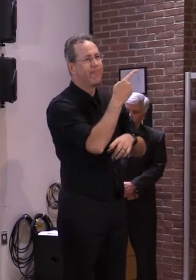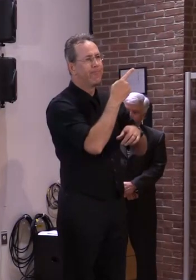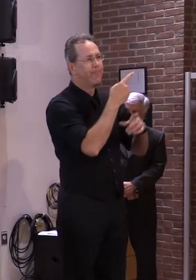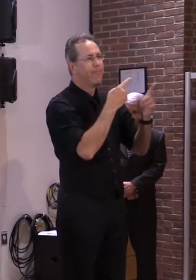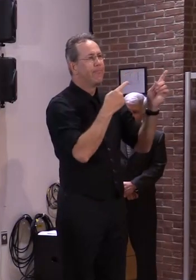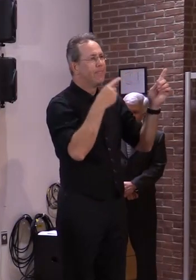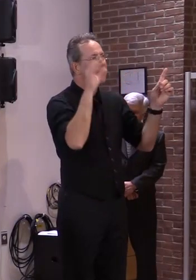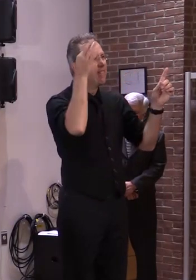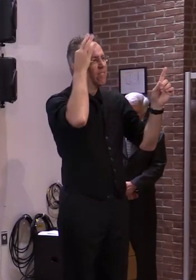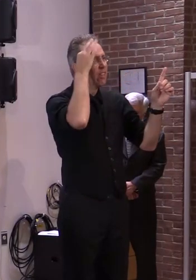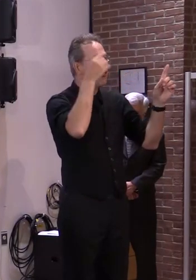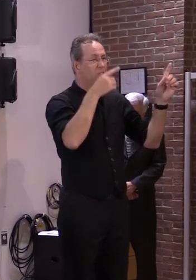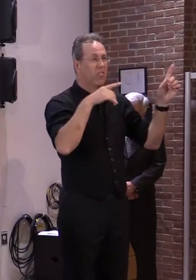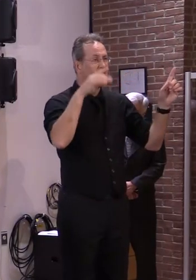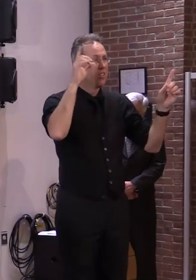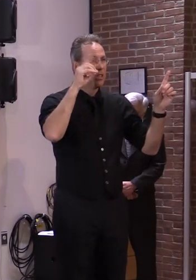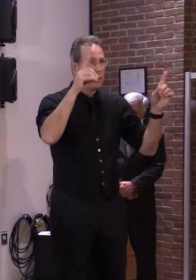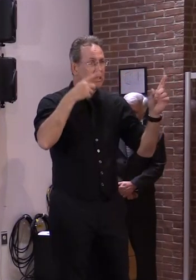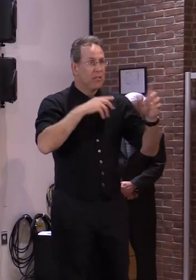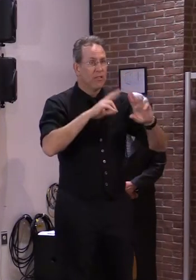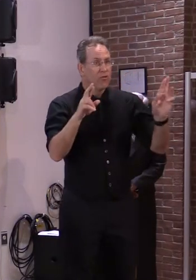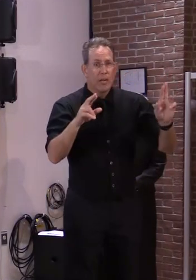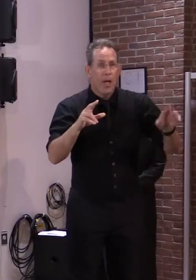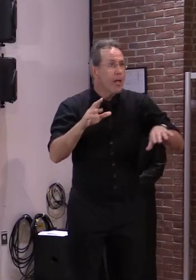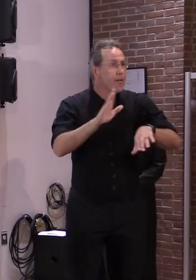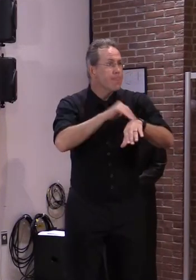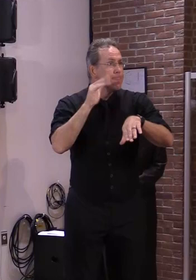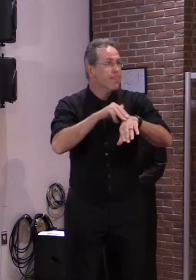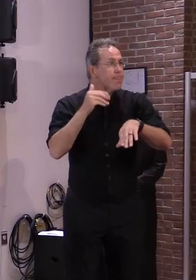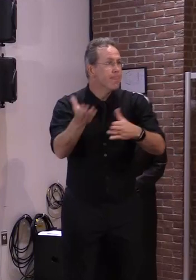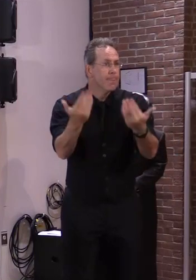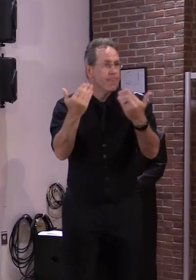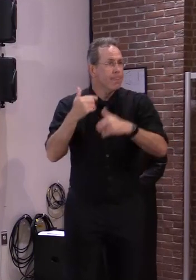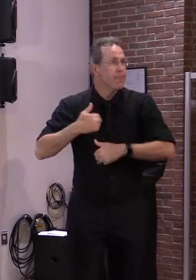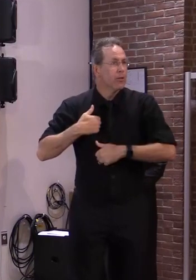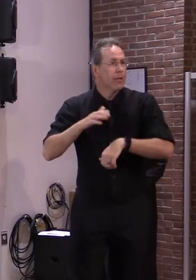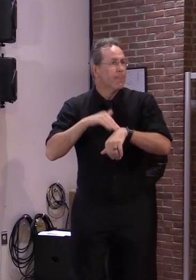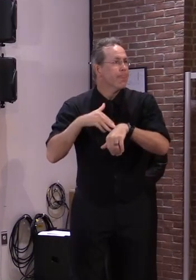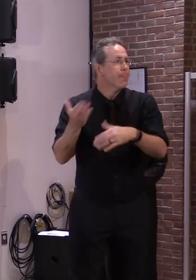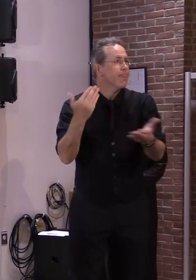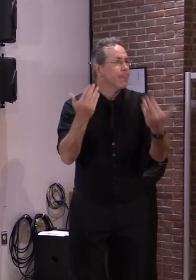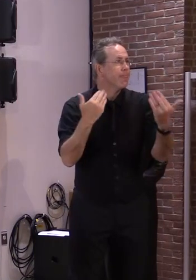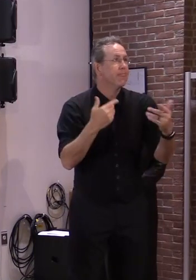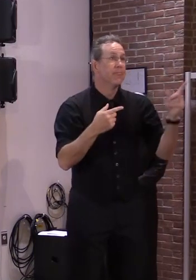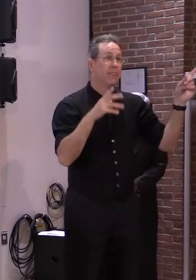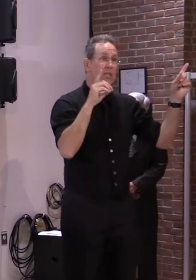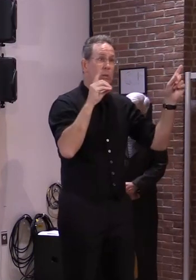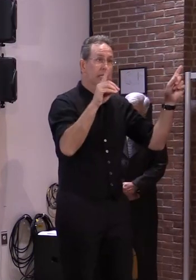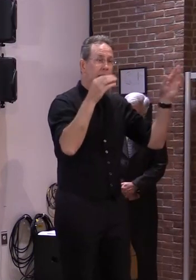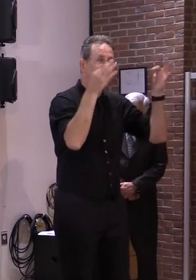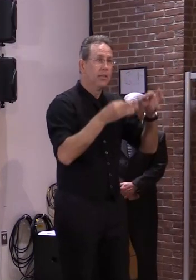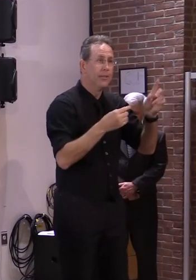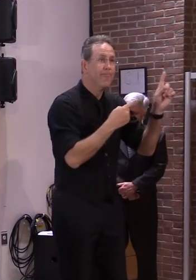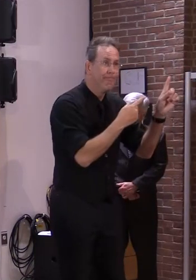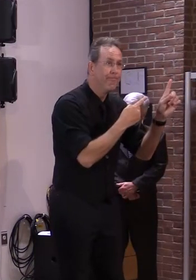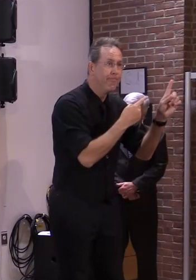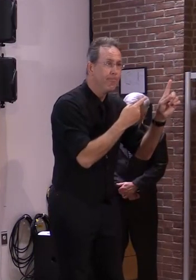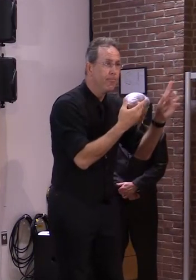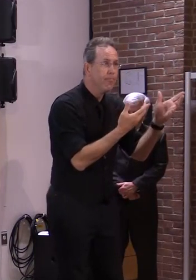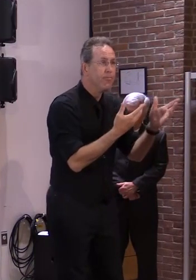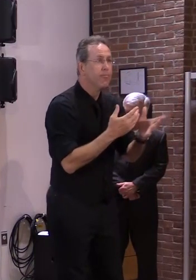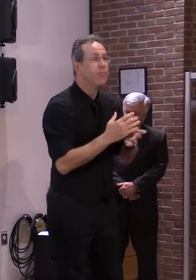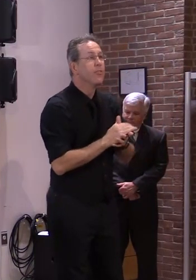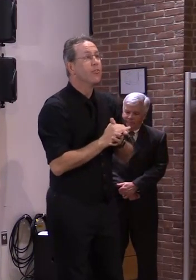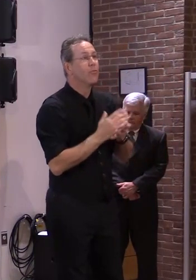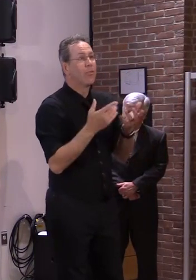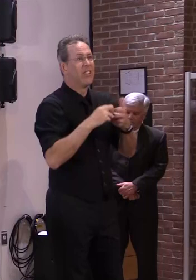want as many of the, our military vaccinated as possible. I think this is it's problematic,